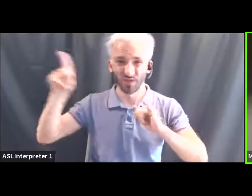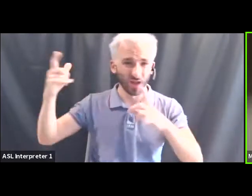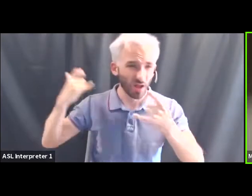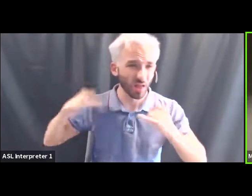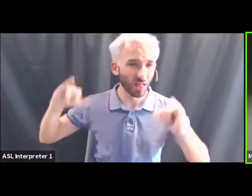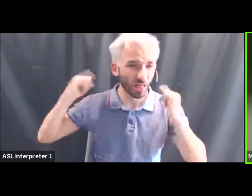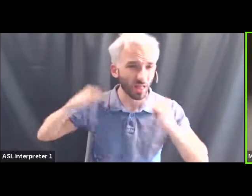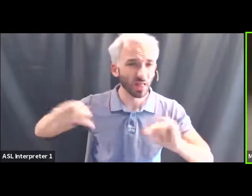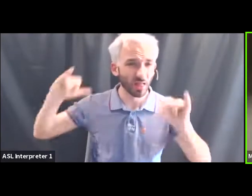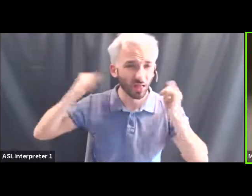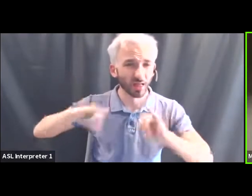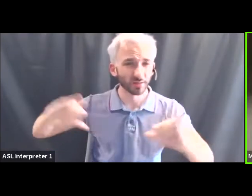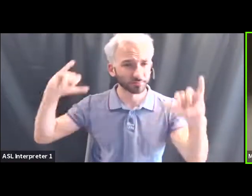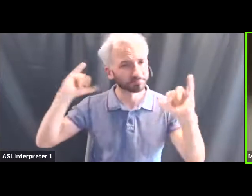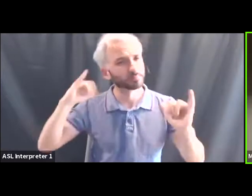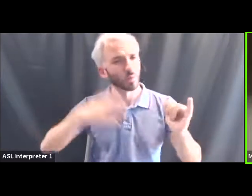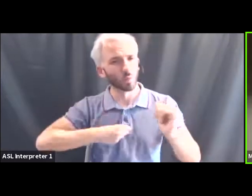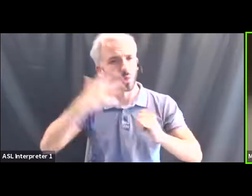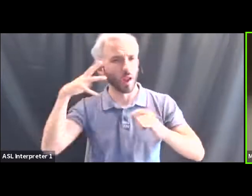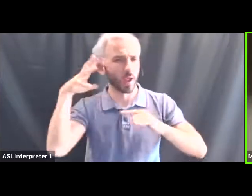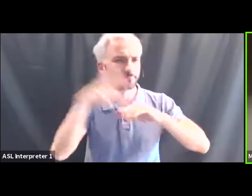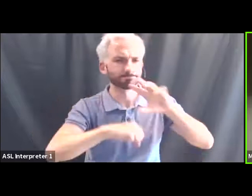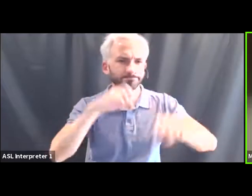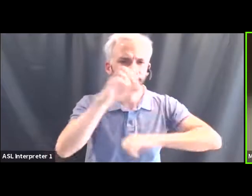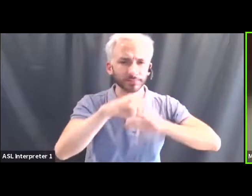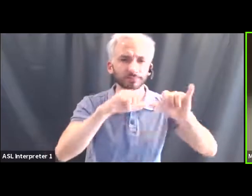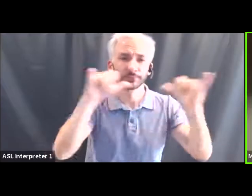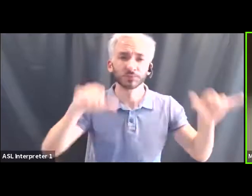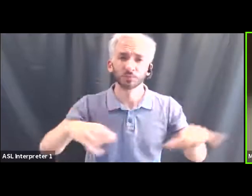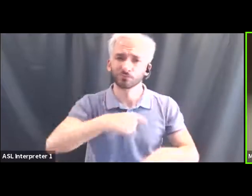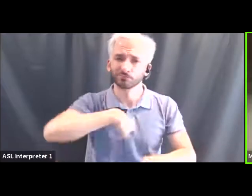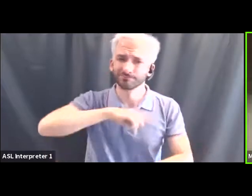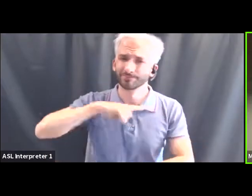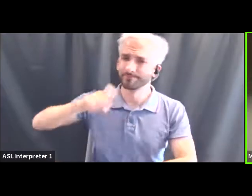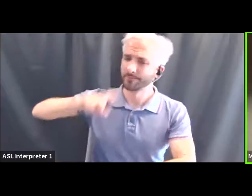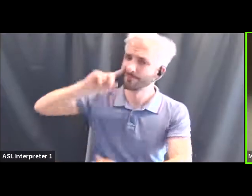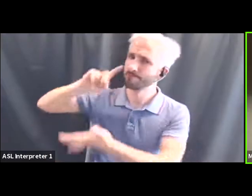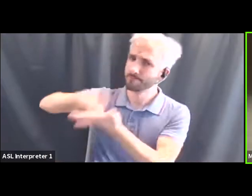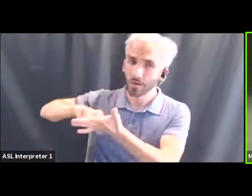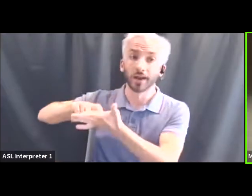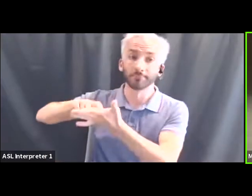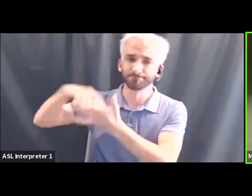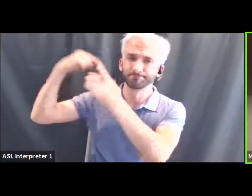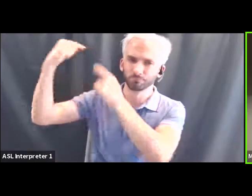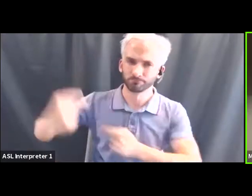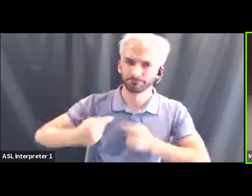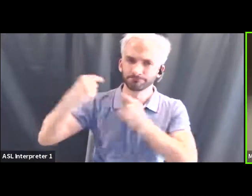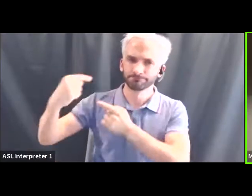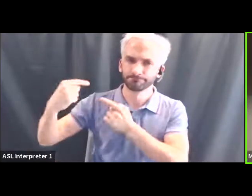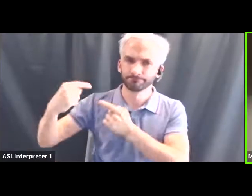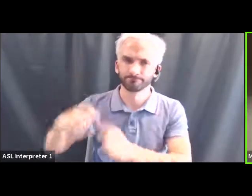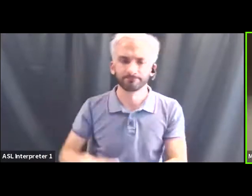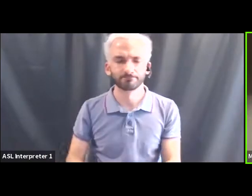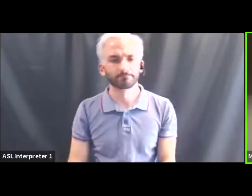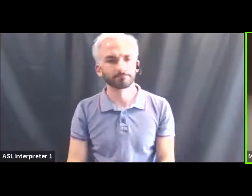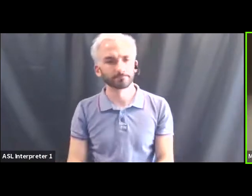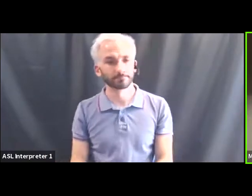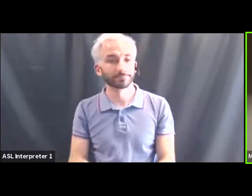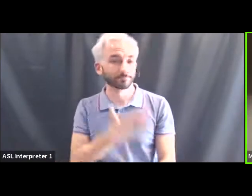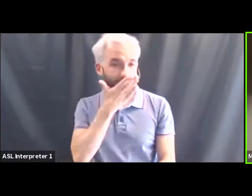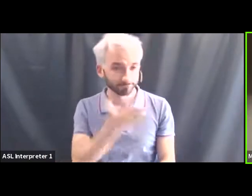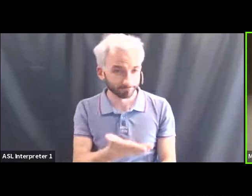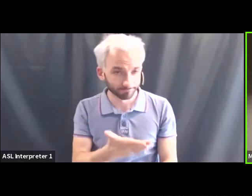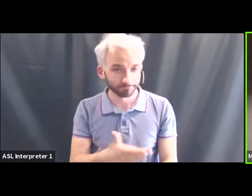colonialism, which we have a responsibility to both acknowledge and struggle against. Thank you.